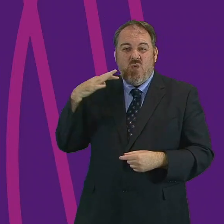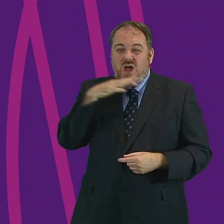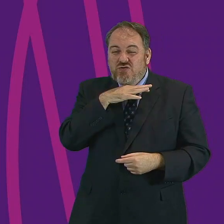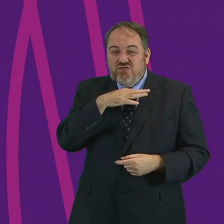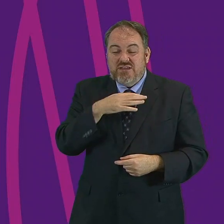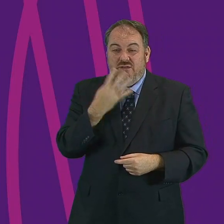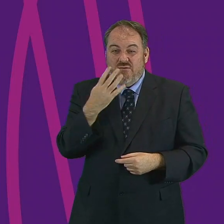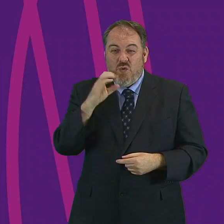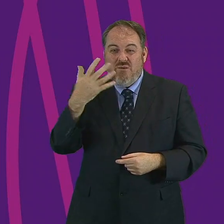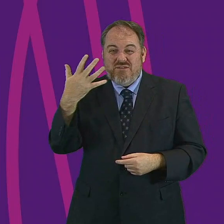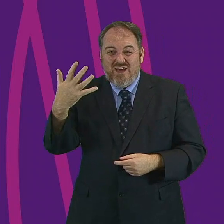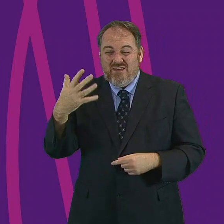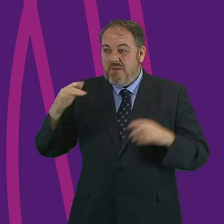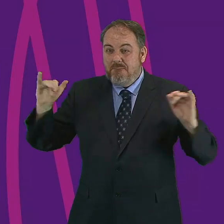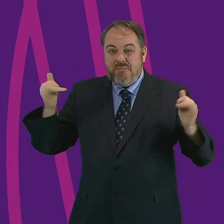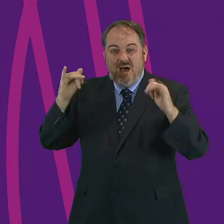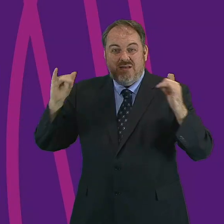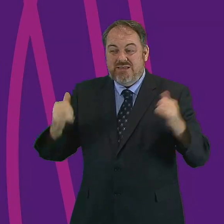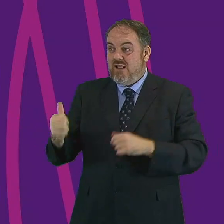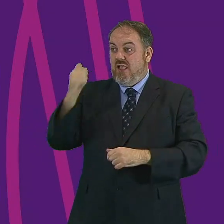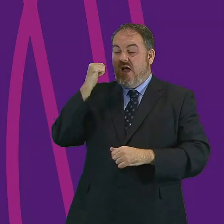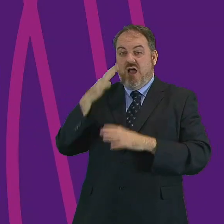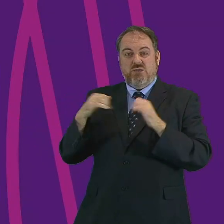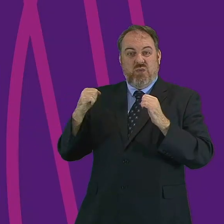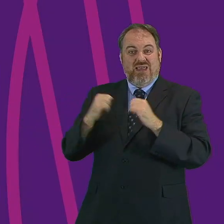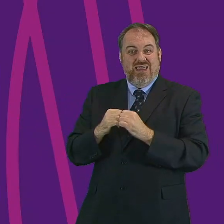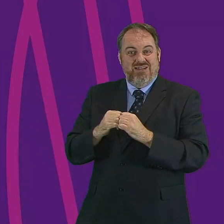prosecution action as well. I think the vast